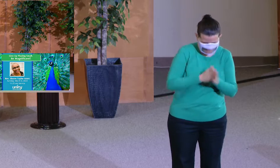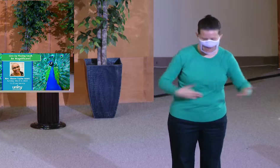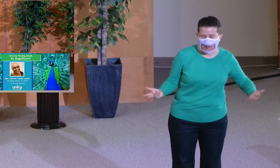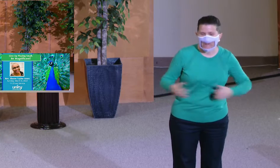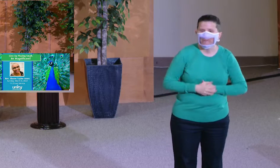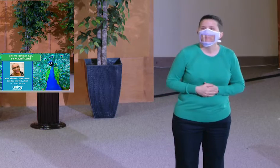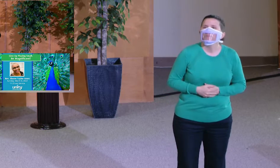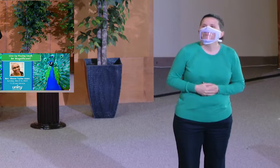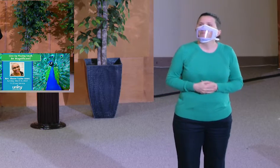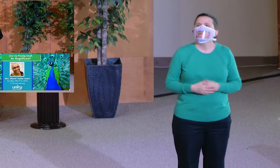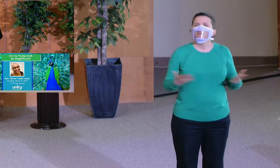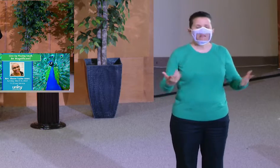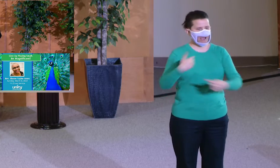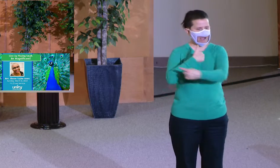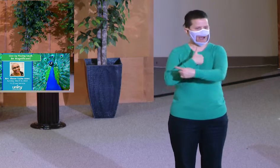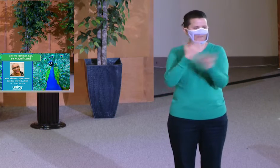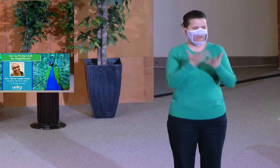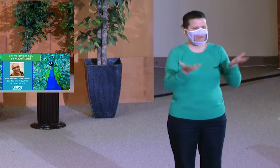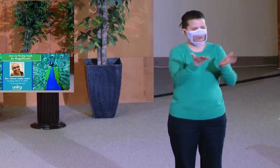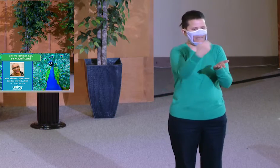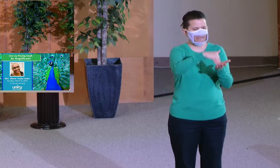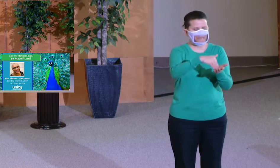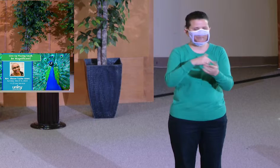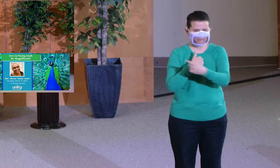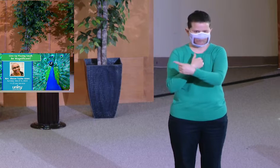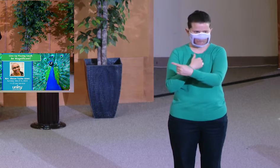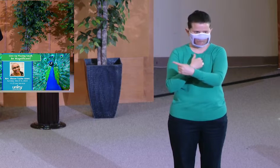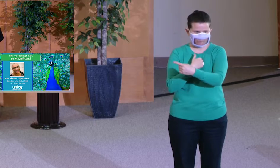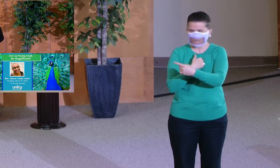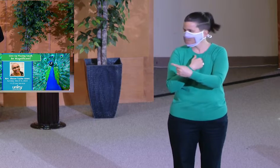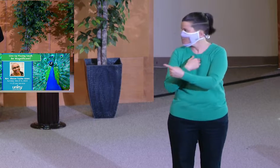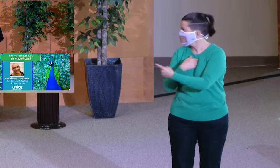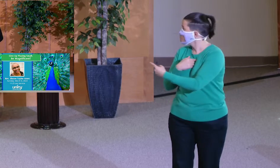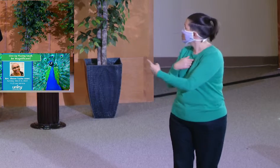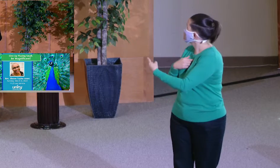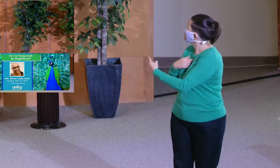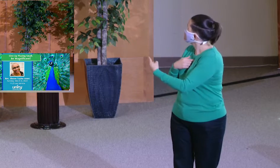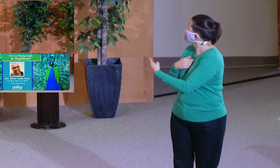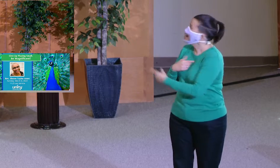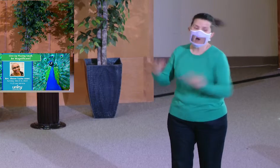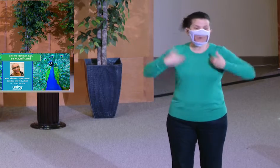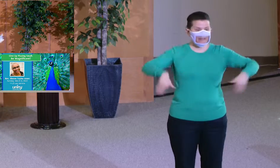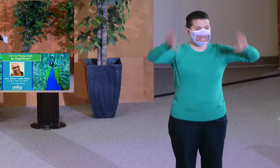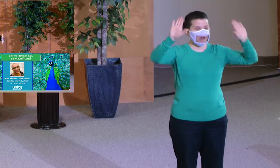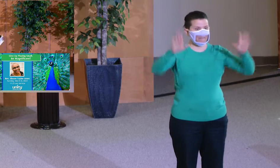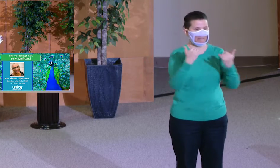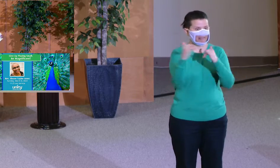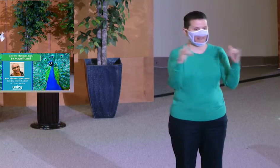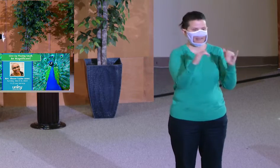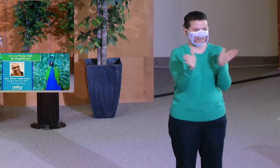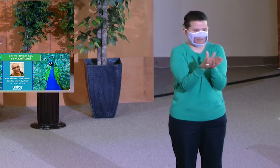I'll be here again, and it is going to be Give Up Playing Small.